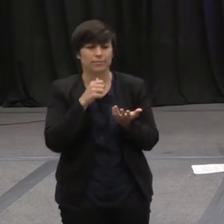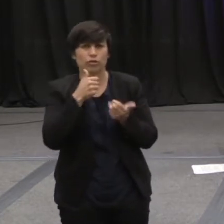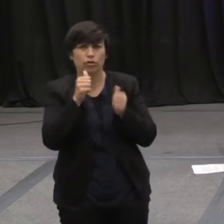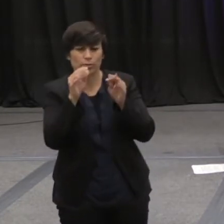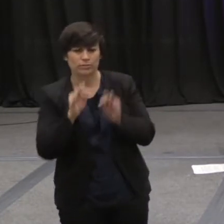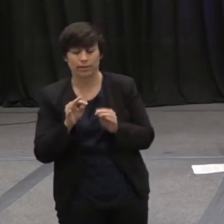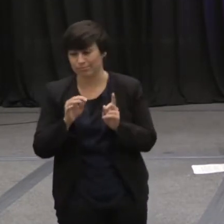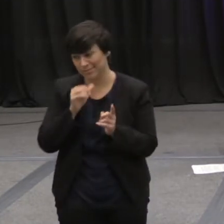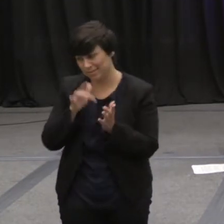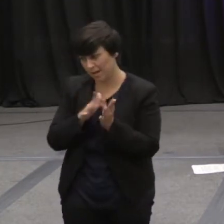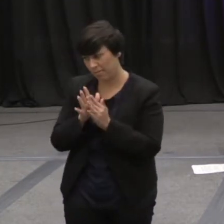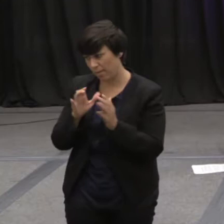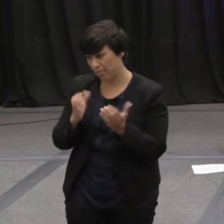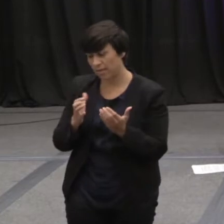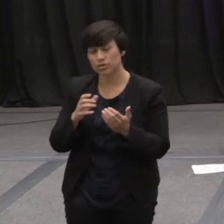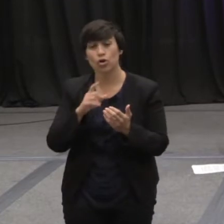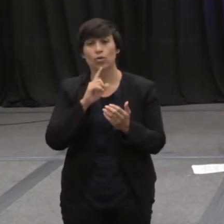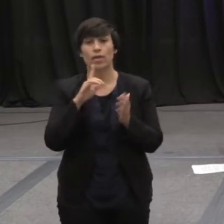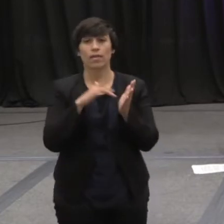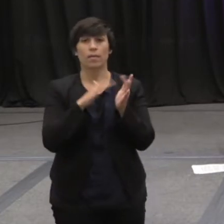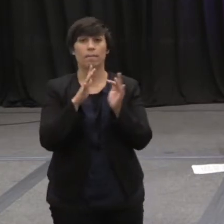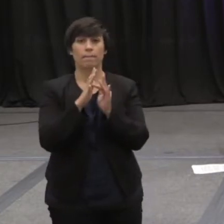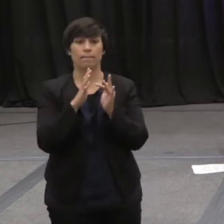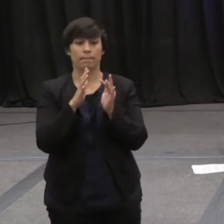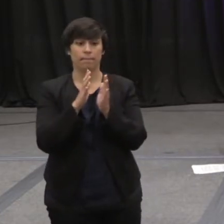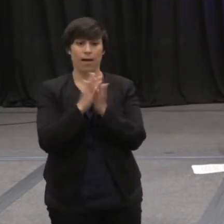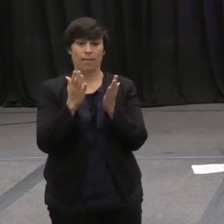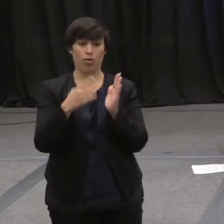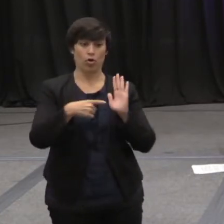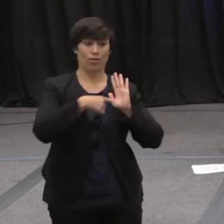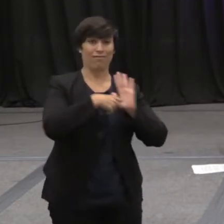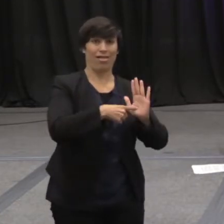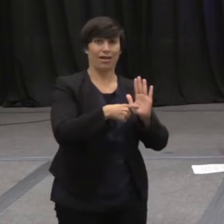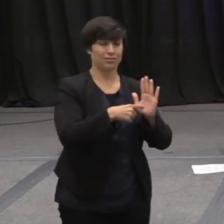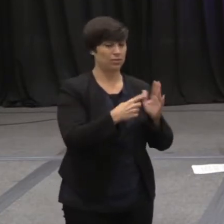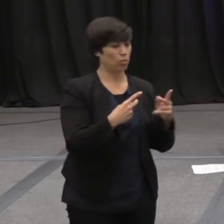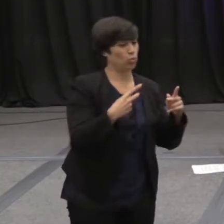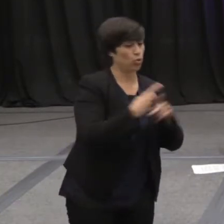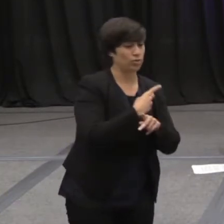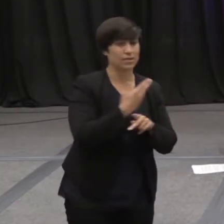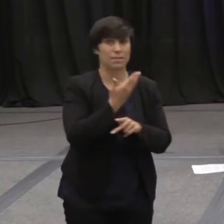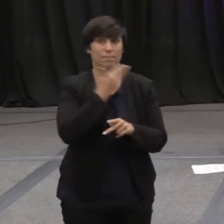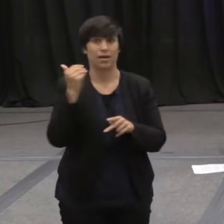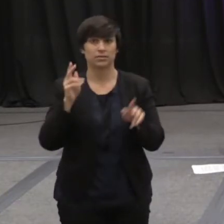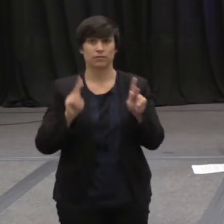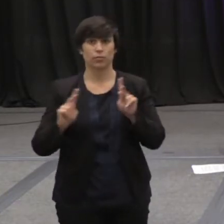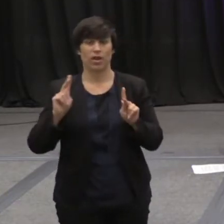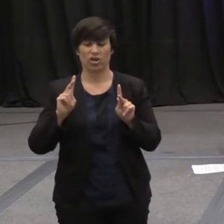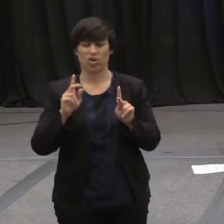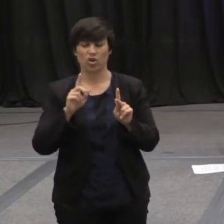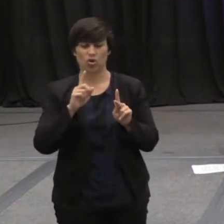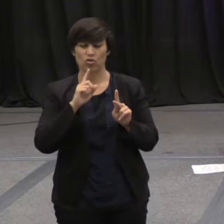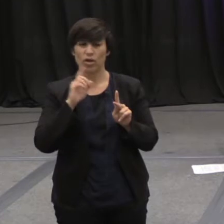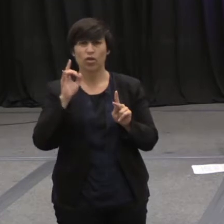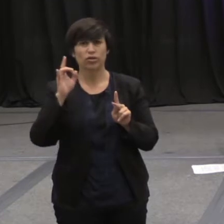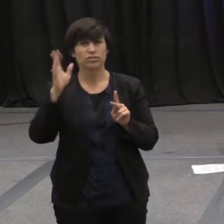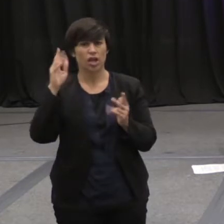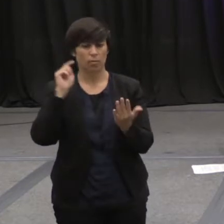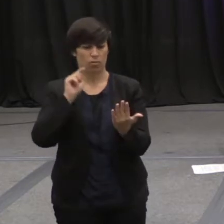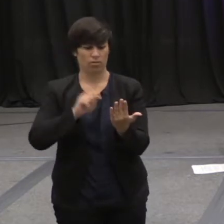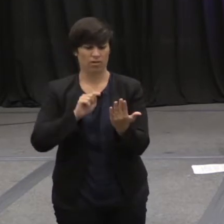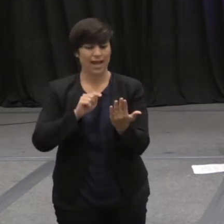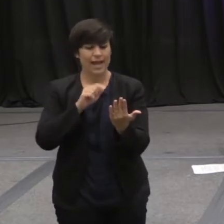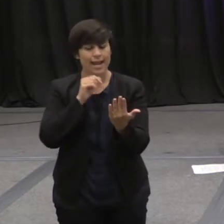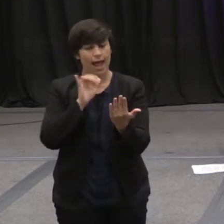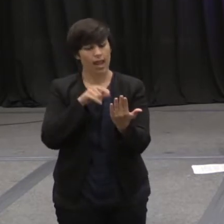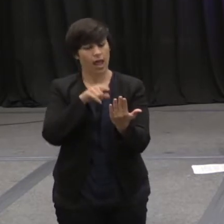it's just, you know, the Bible really reflects the best and worst of humanity. So there's terrible stuff in there. It's not an instruction manual for how to live in many ways.